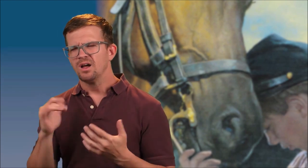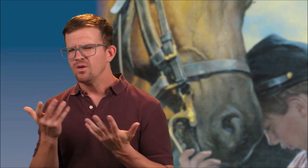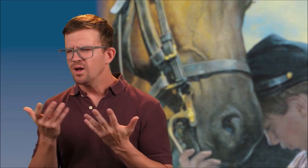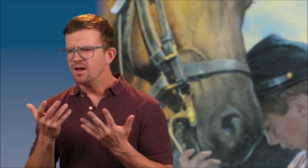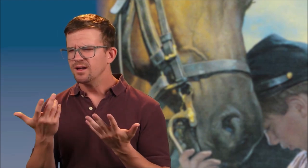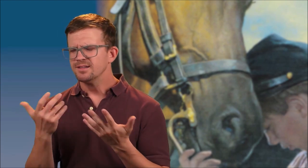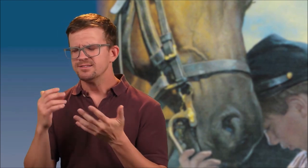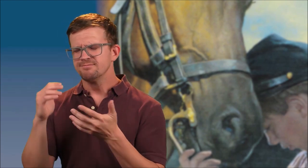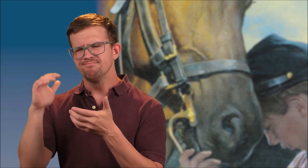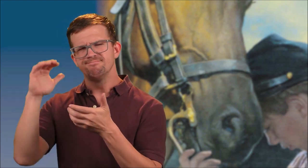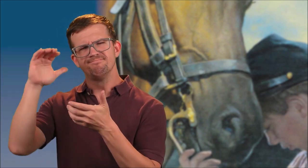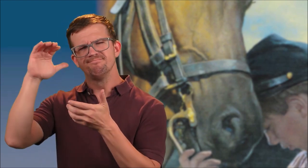Lancer, he whispered,